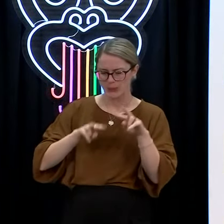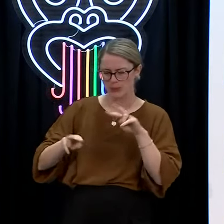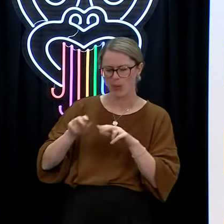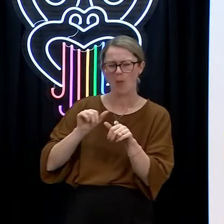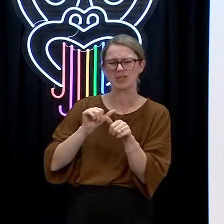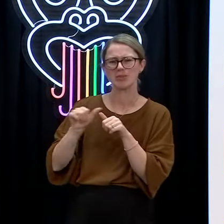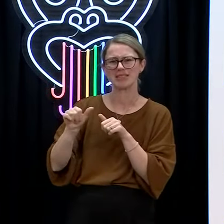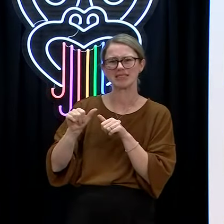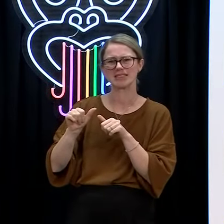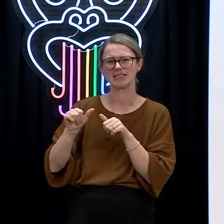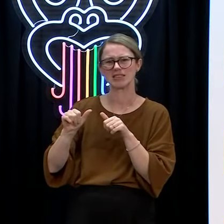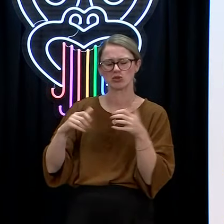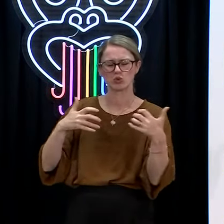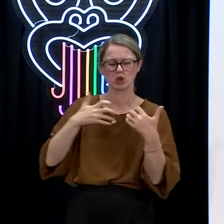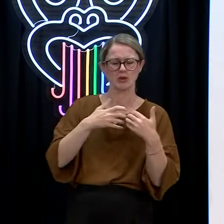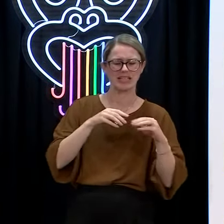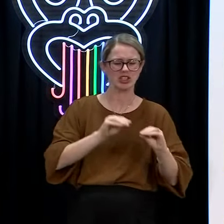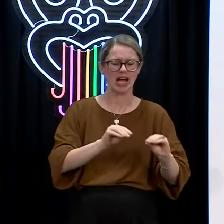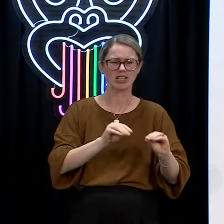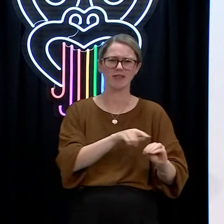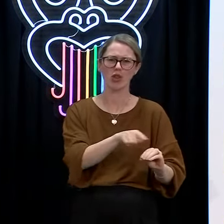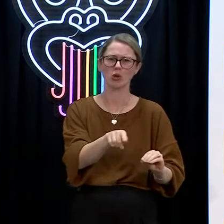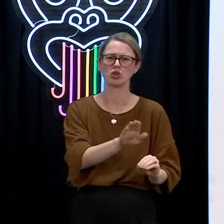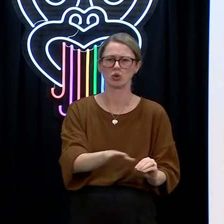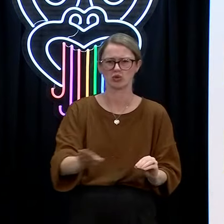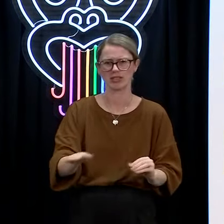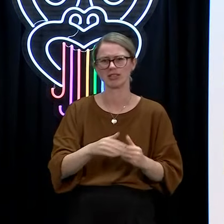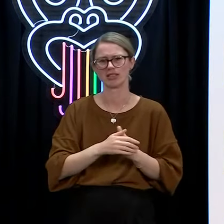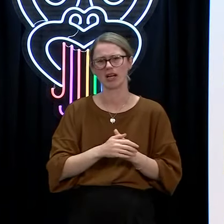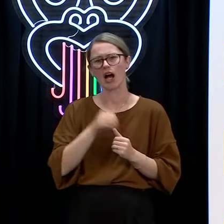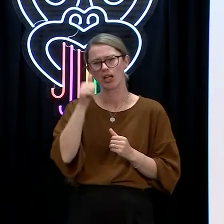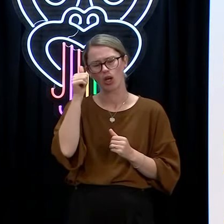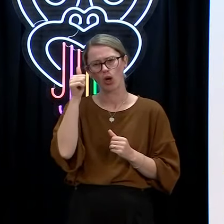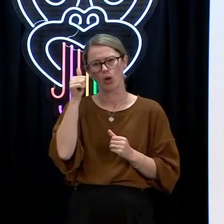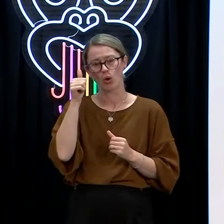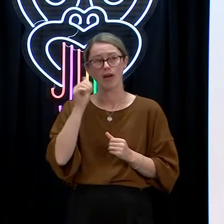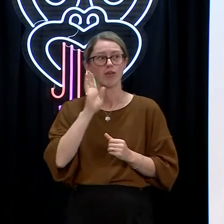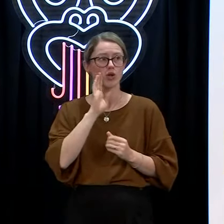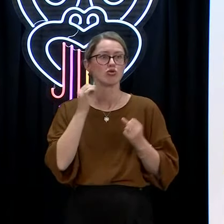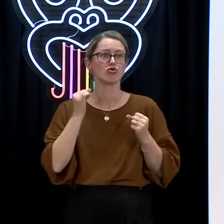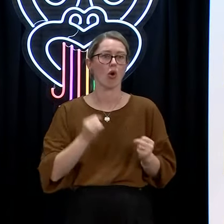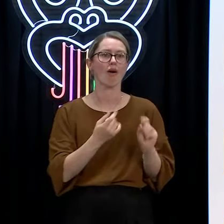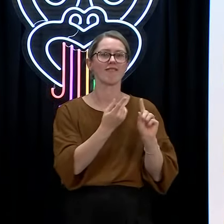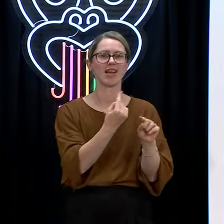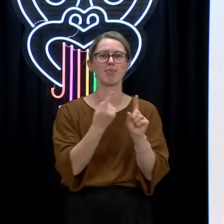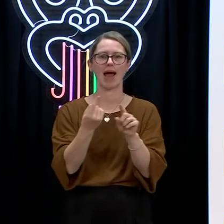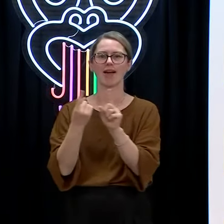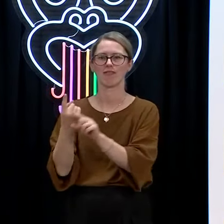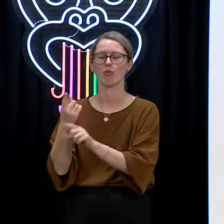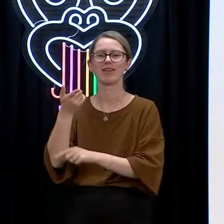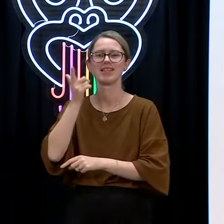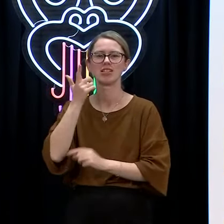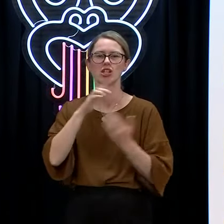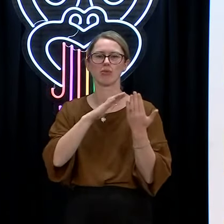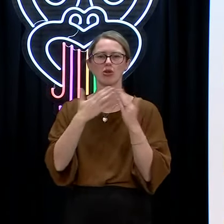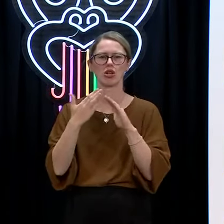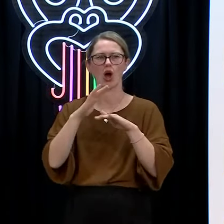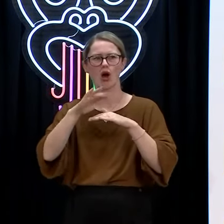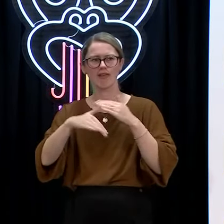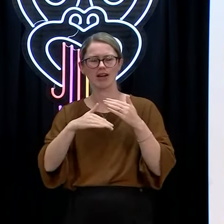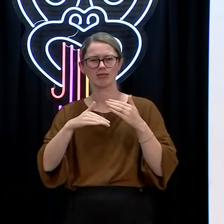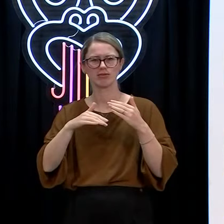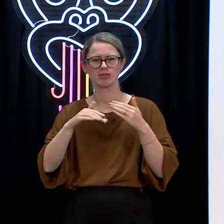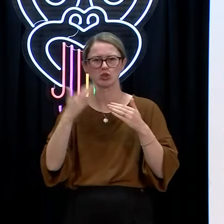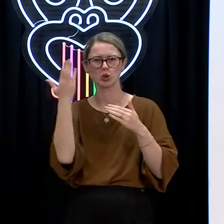what's best educationally for the kids. I want to acknowledge that there's some very strong feedback from the teaching community about the prospect